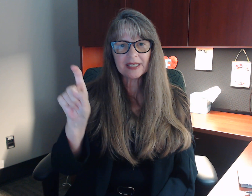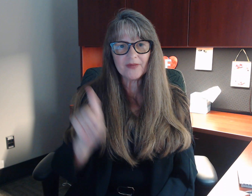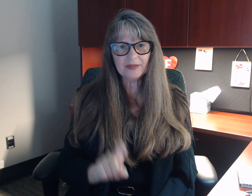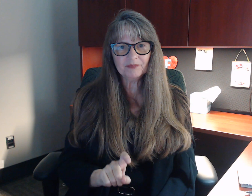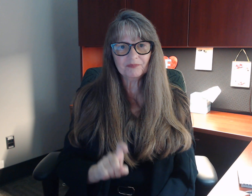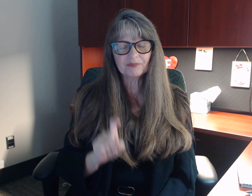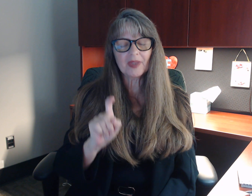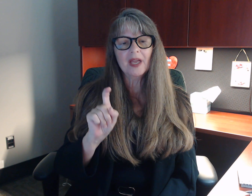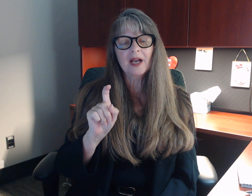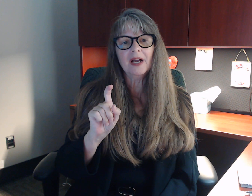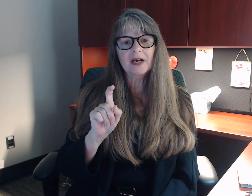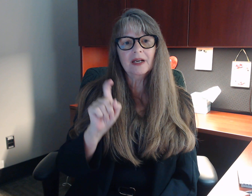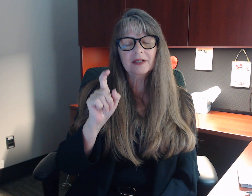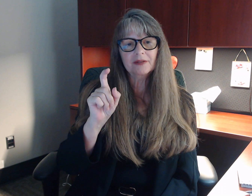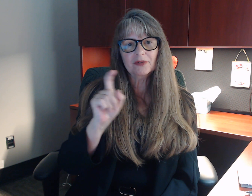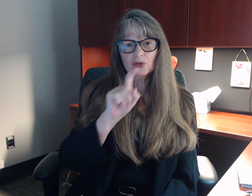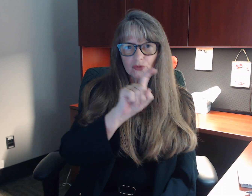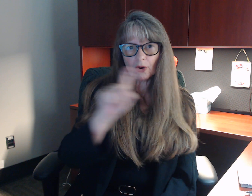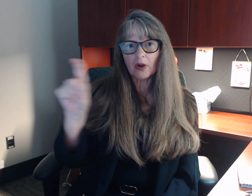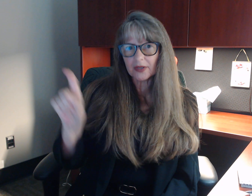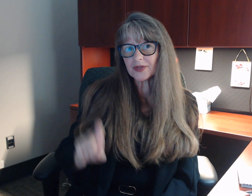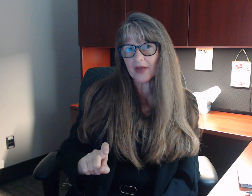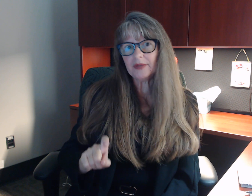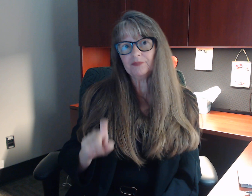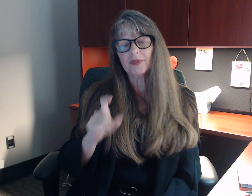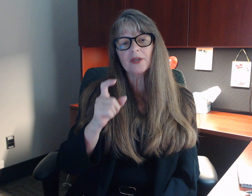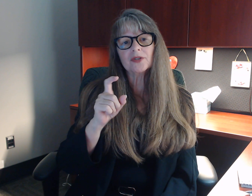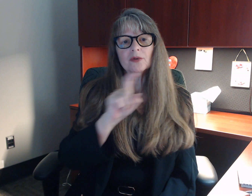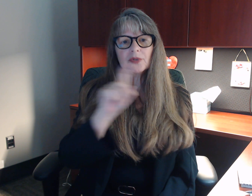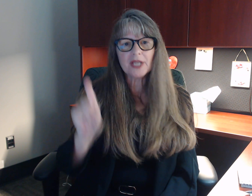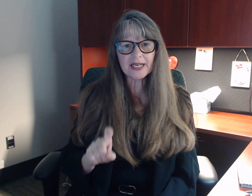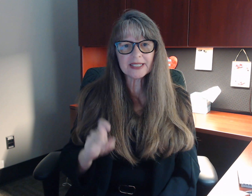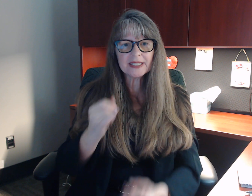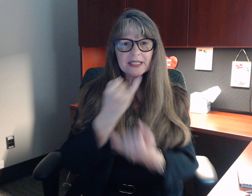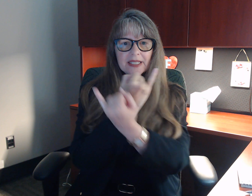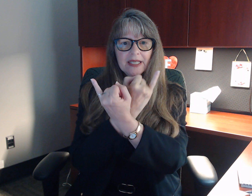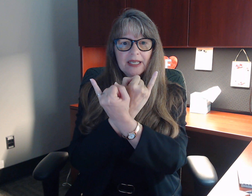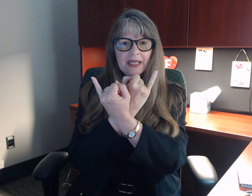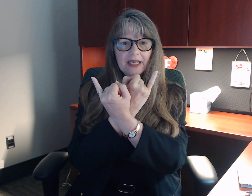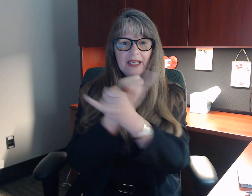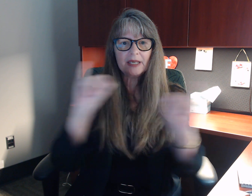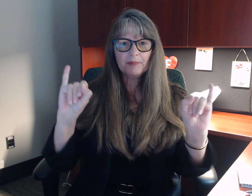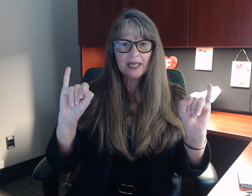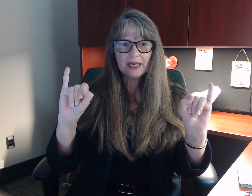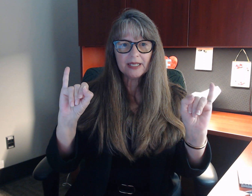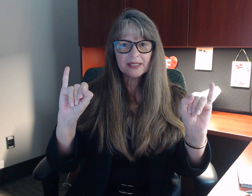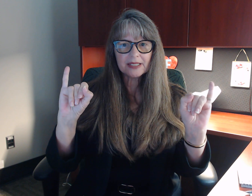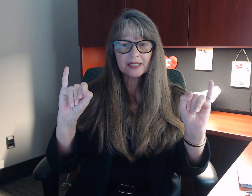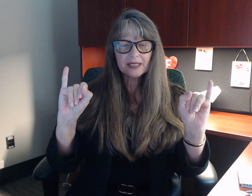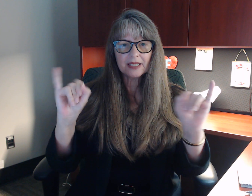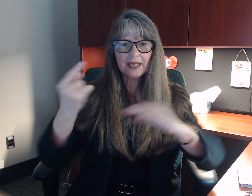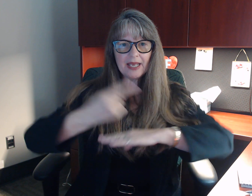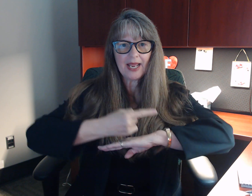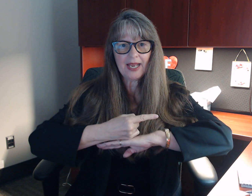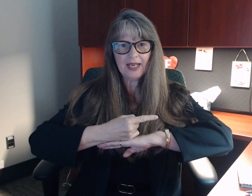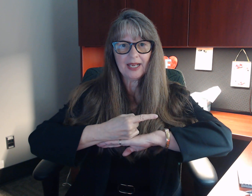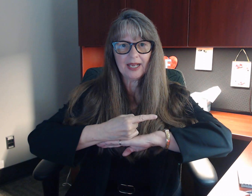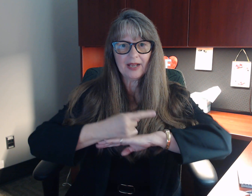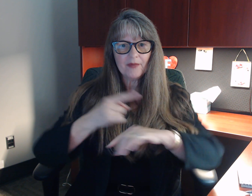7. You draw a 7. So Texas Independence Day,